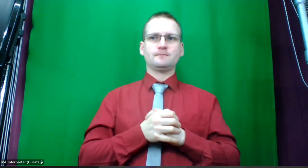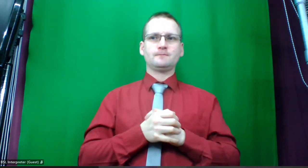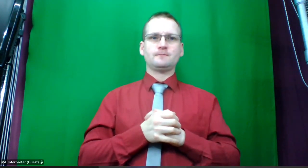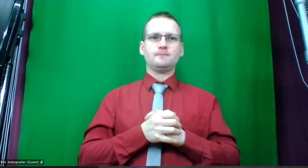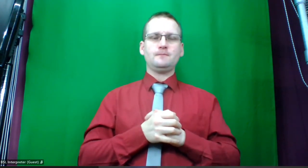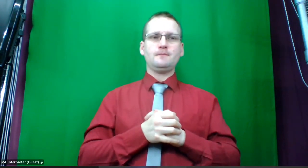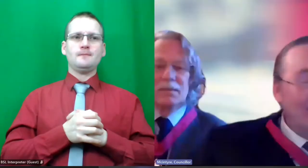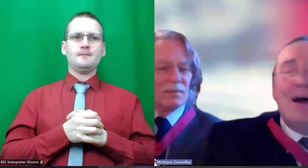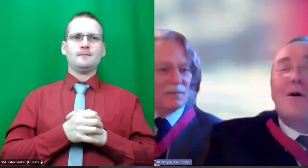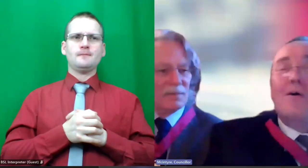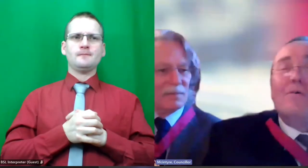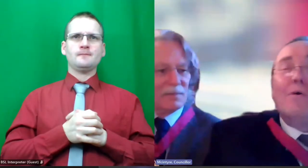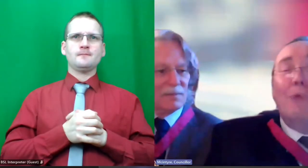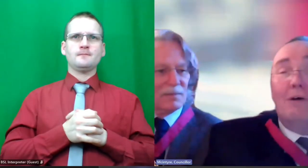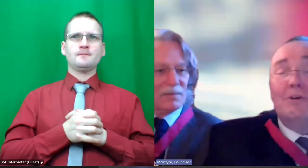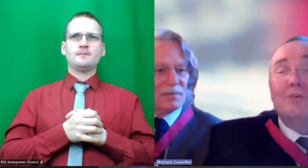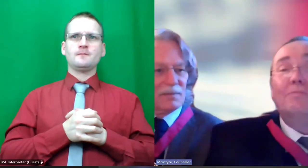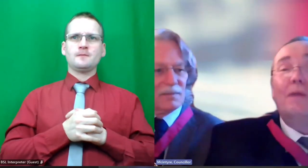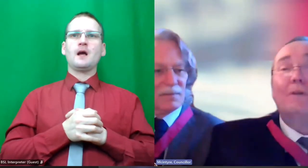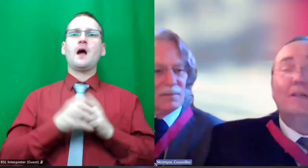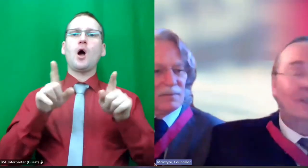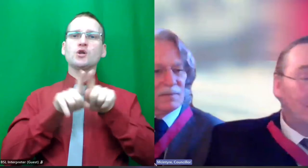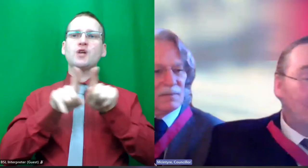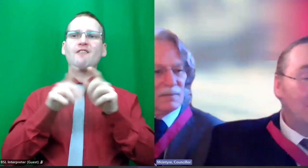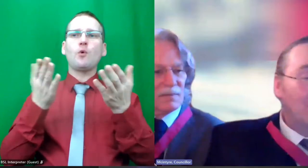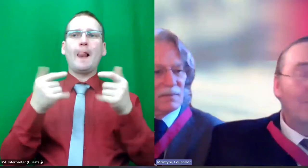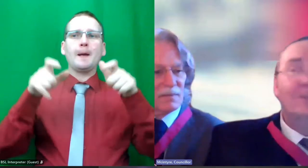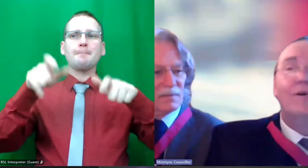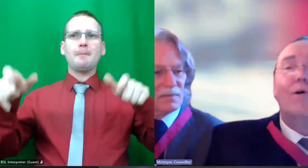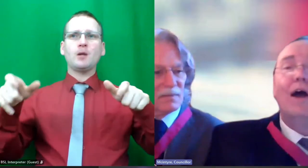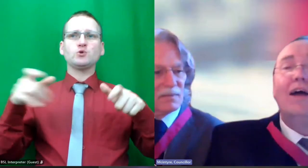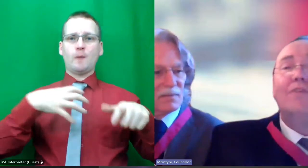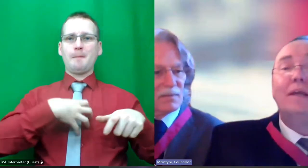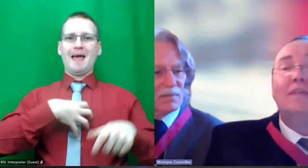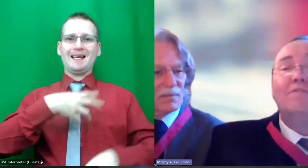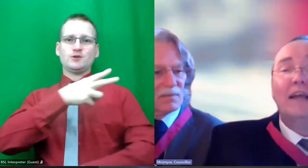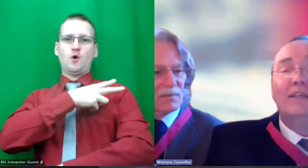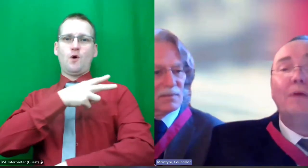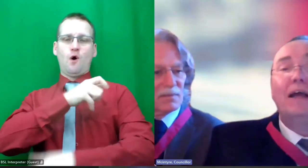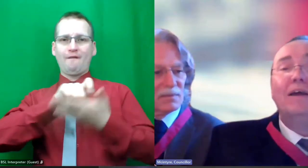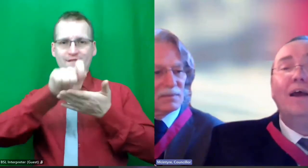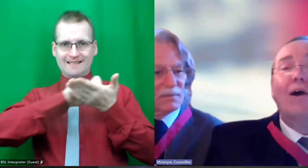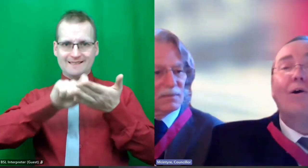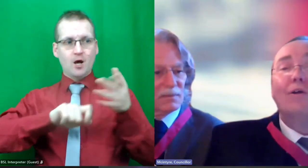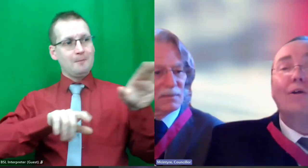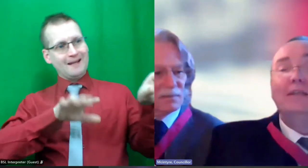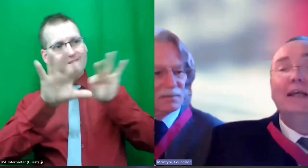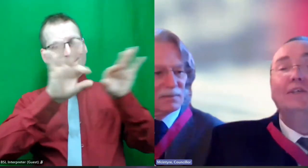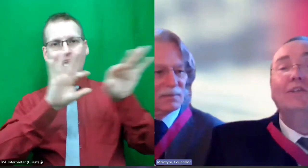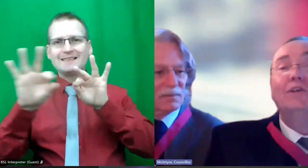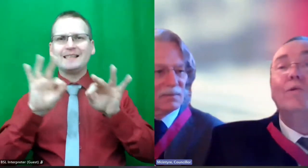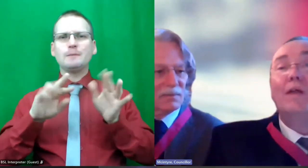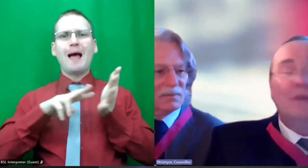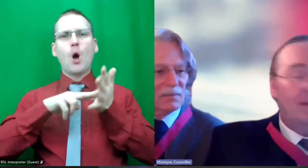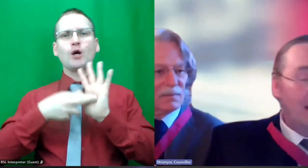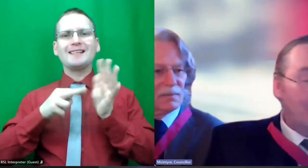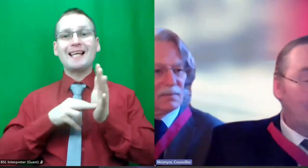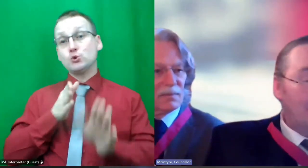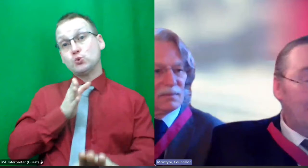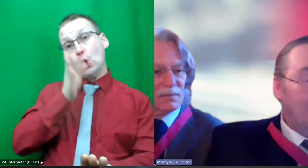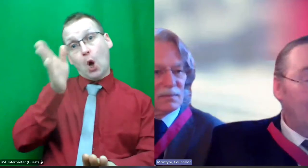I've also welcomed people into the mayor's office, or I have been invited by organisations to go